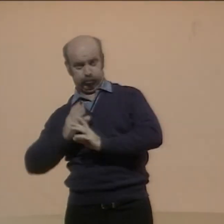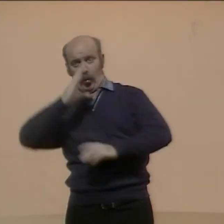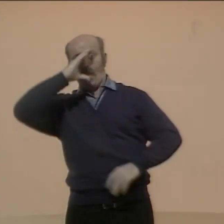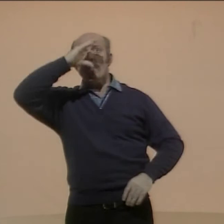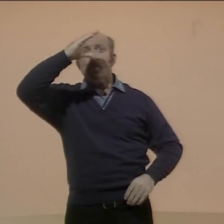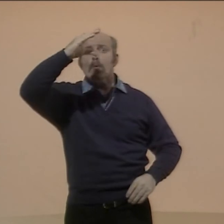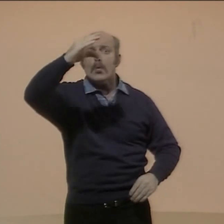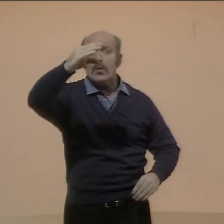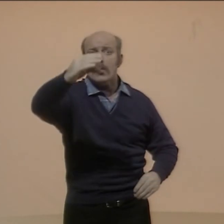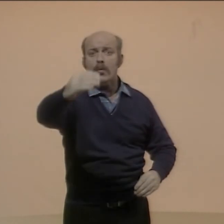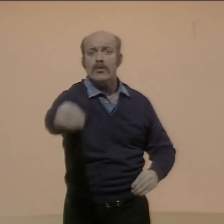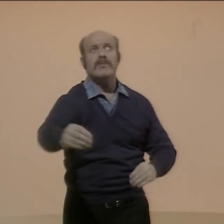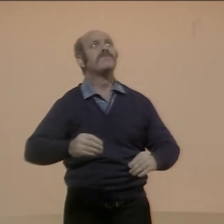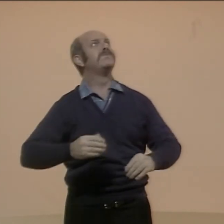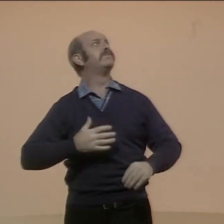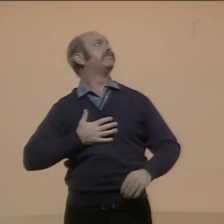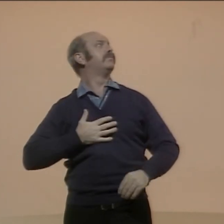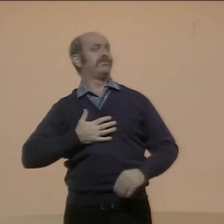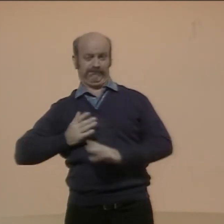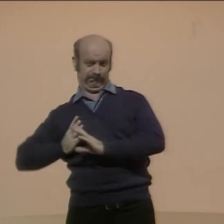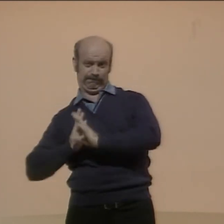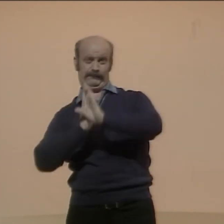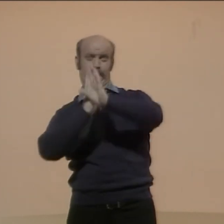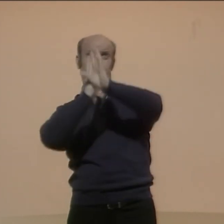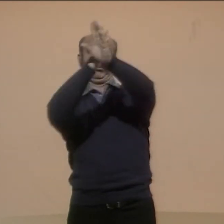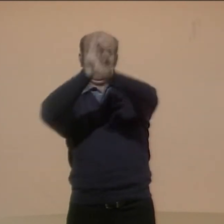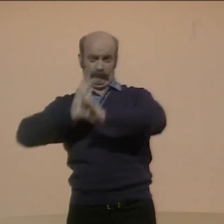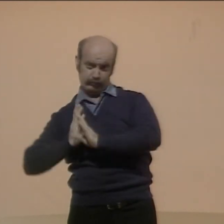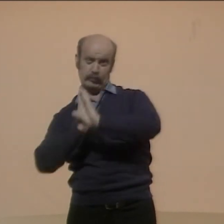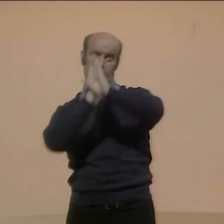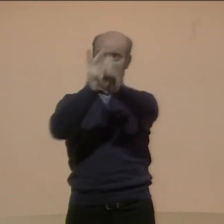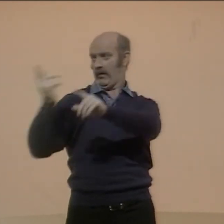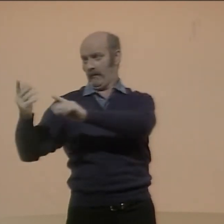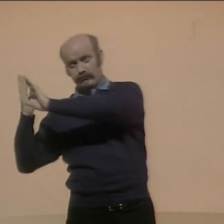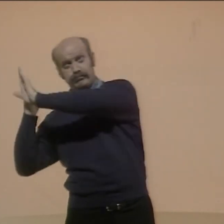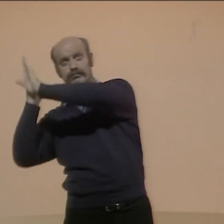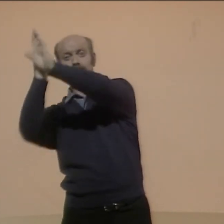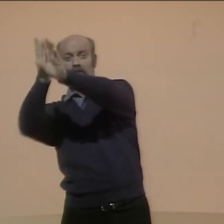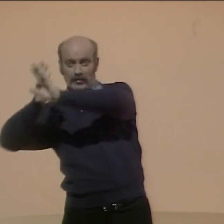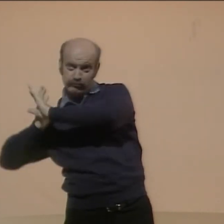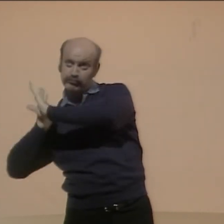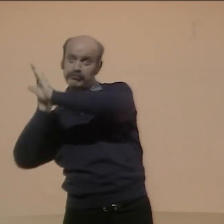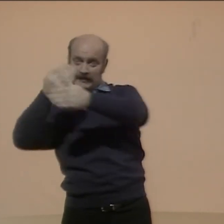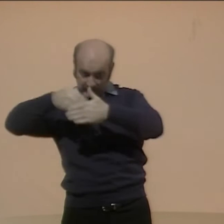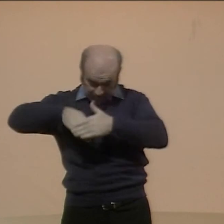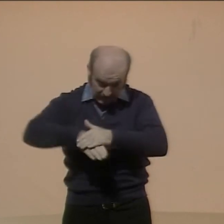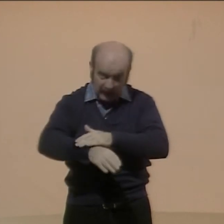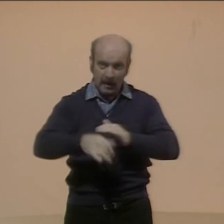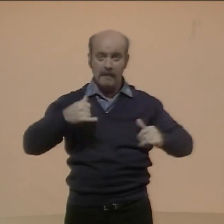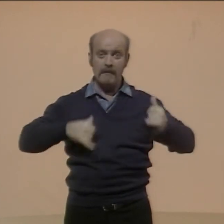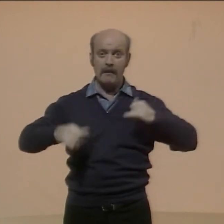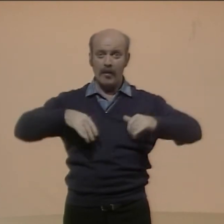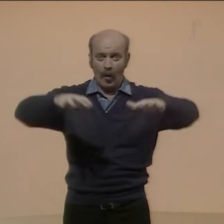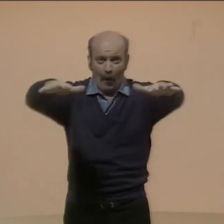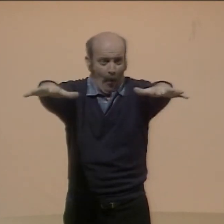Concorde. And hundreds of people go in these things. Some even have two entrances because there are so many people to get on